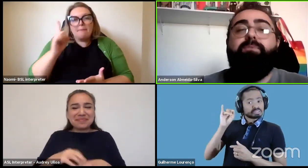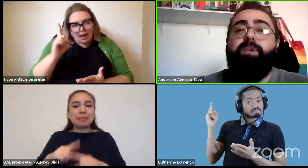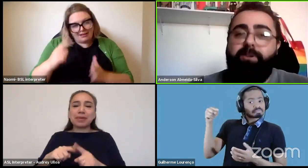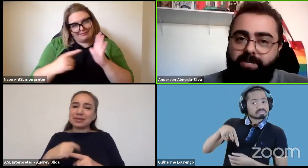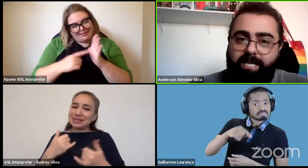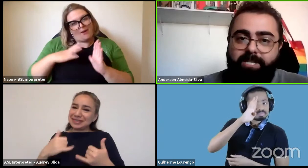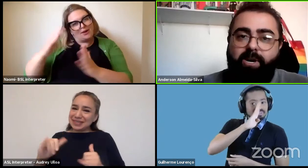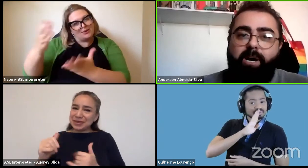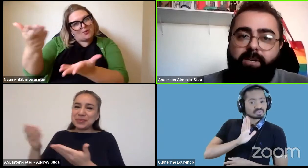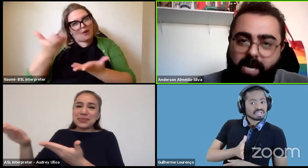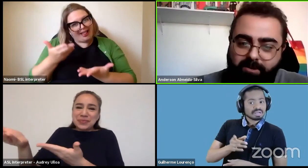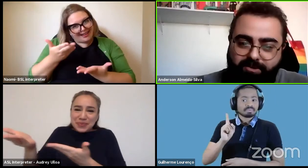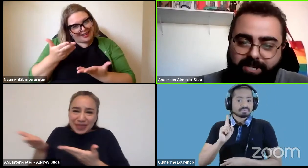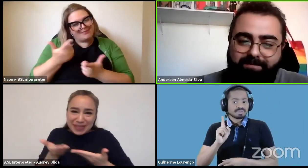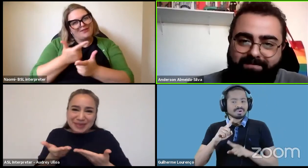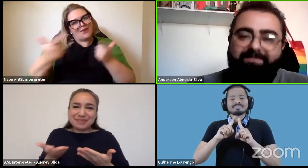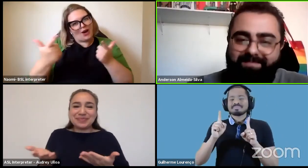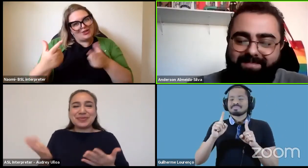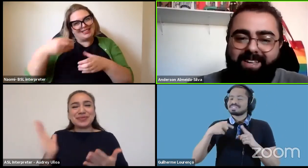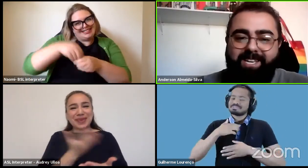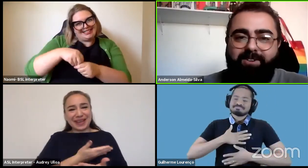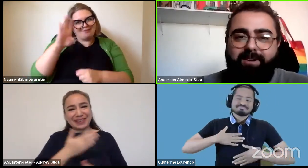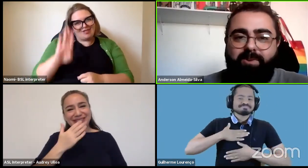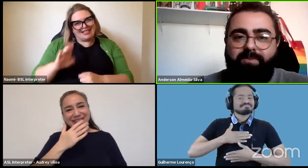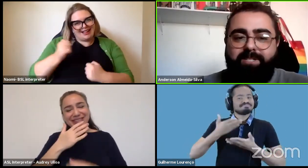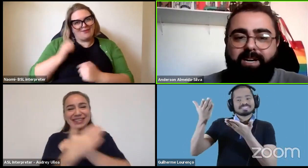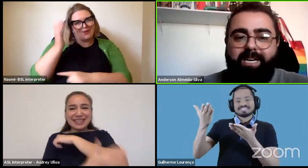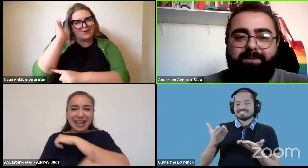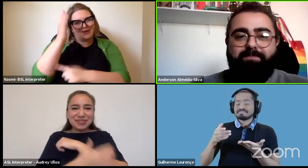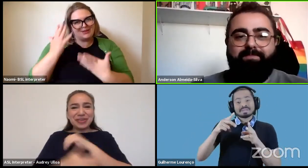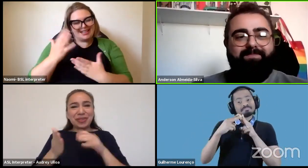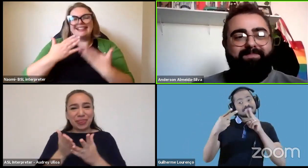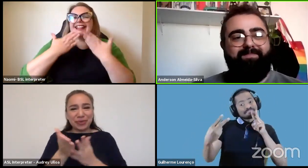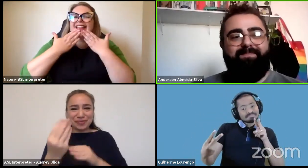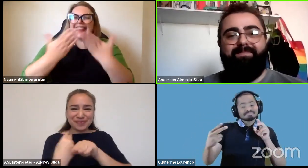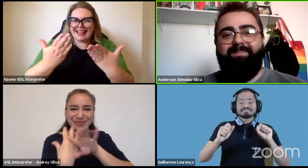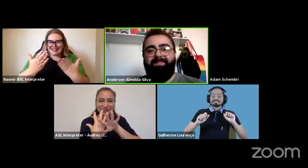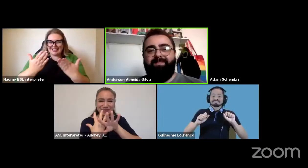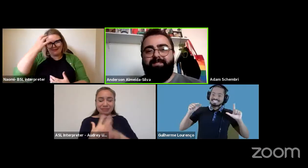him virtually to our country. Thank you, Professor Adam.